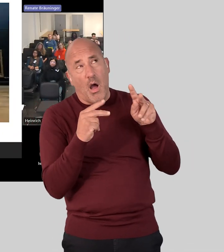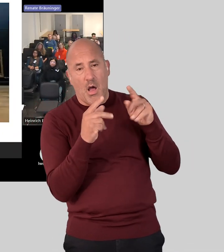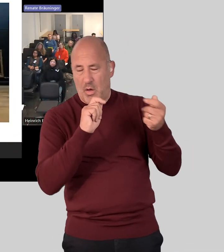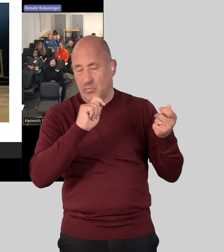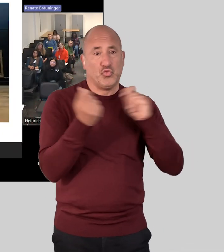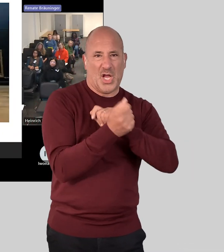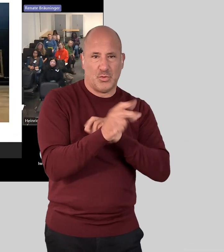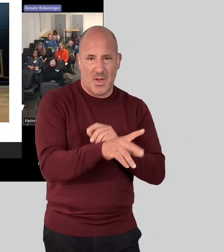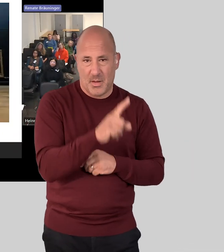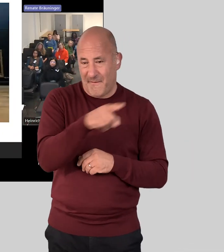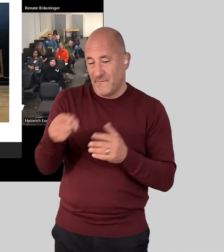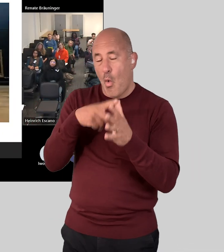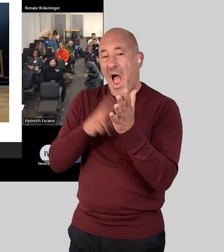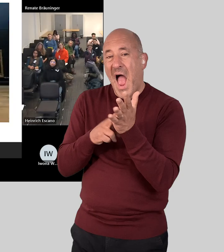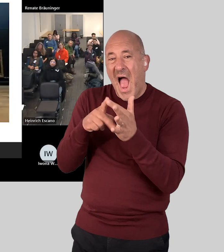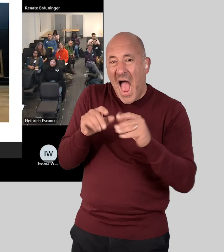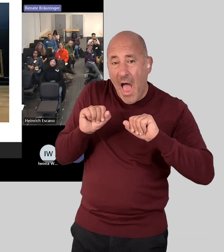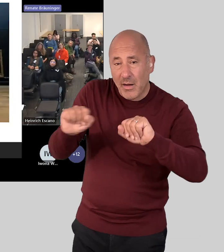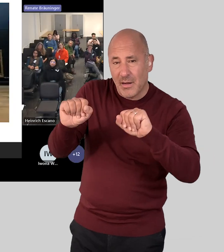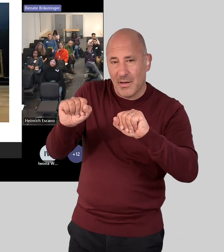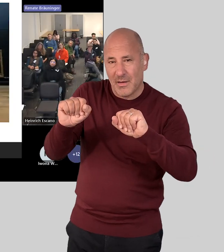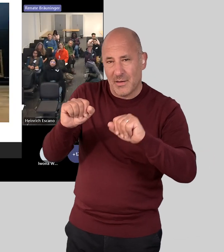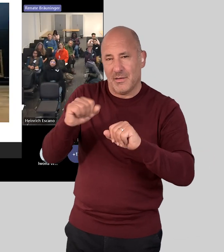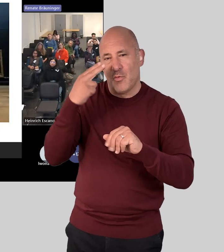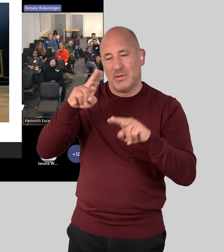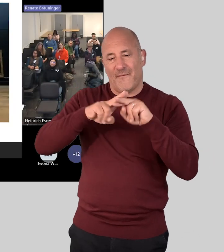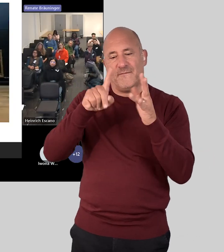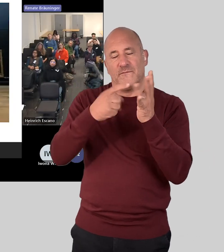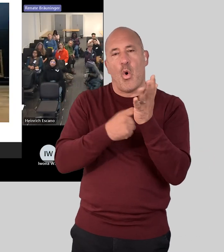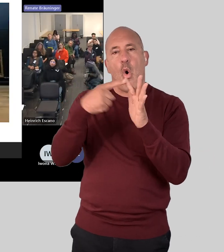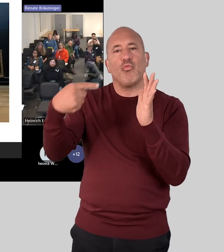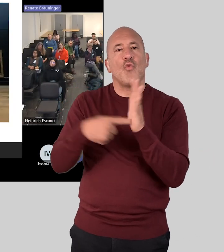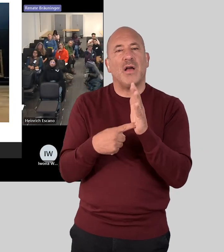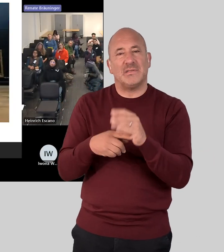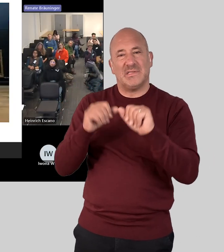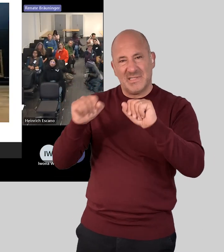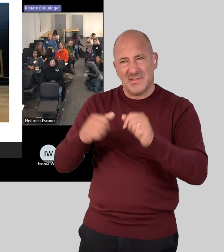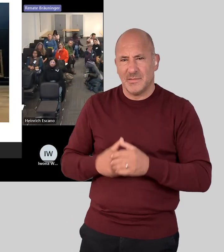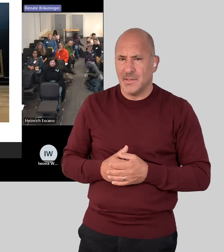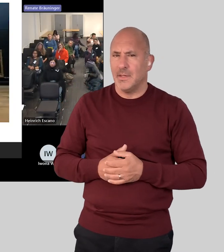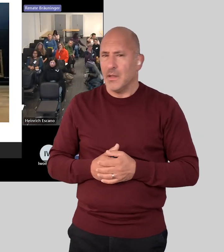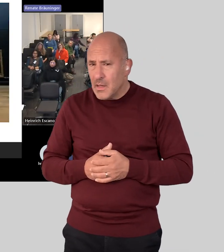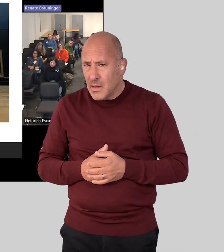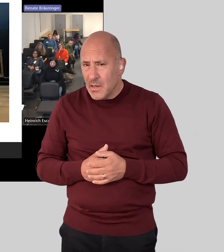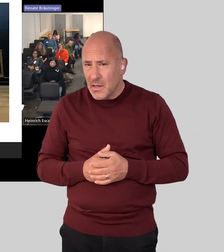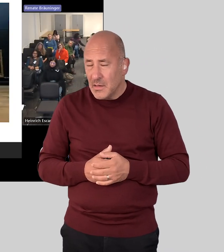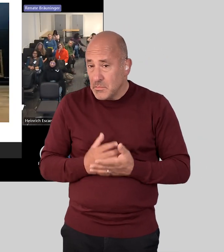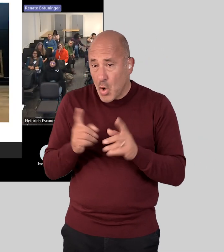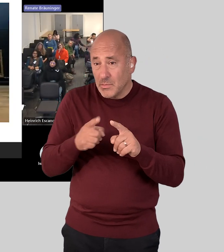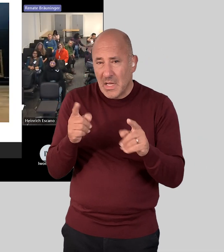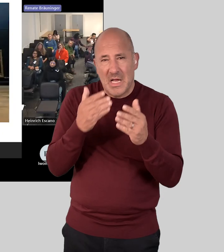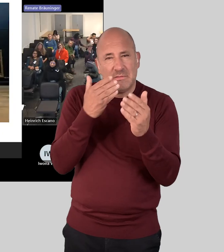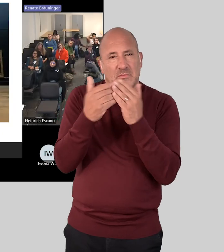space and effect a kind of kittornment. For the Kersmacher and Fleuret, on the other hand, this